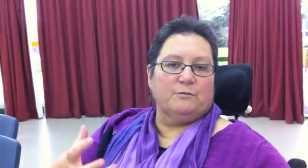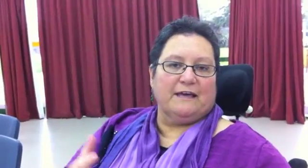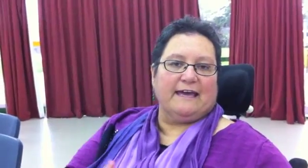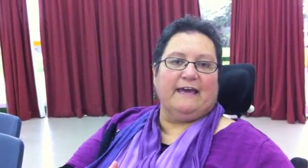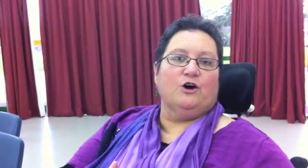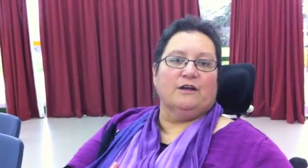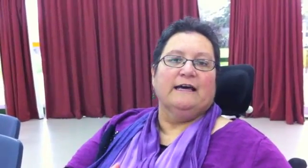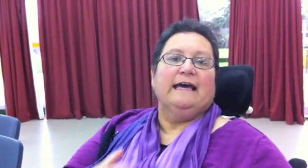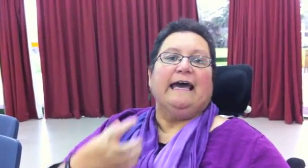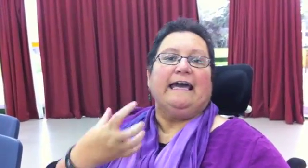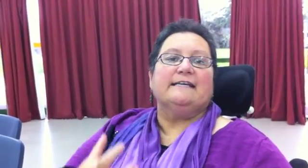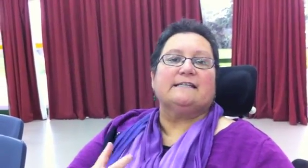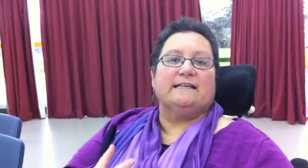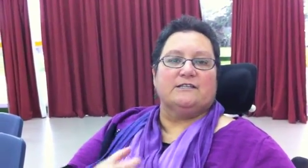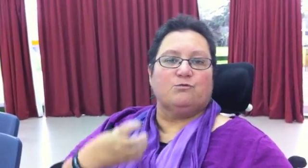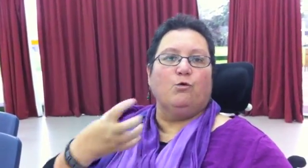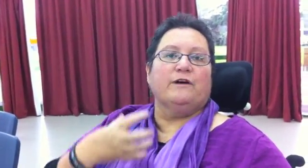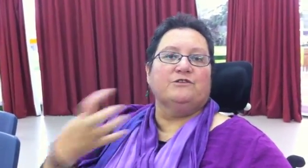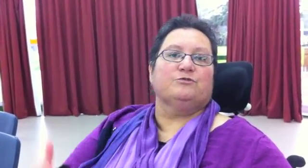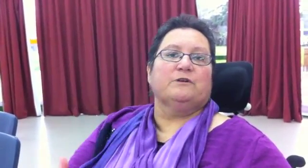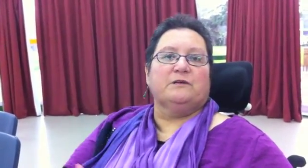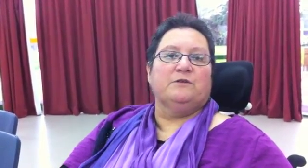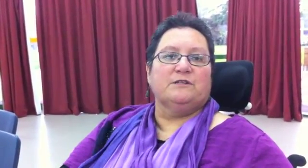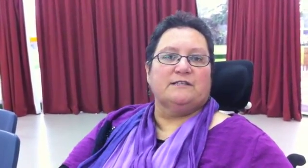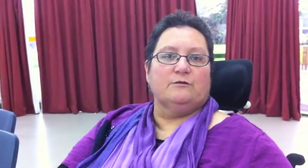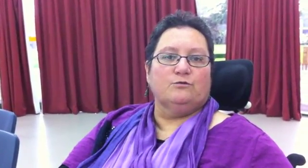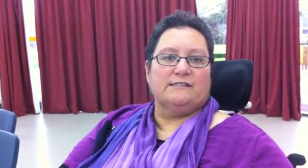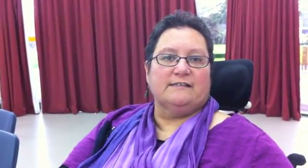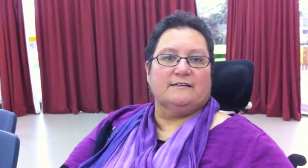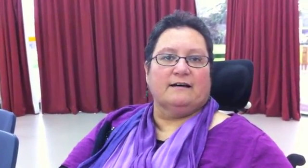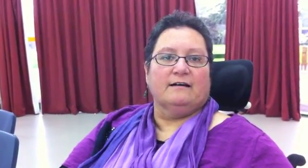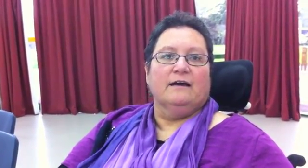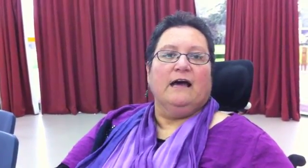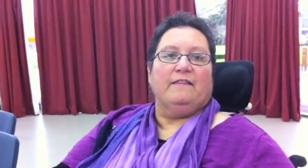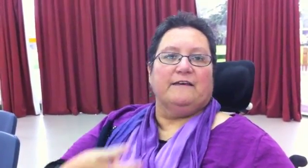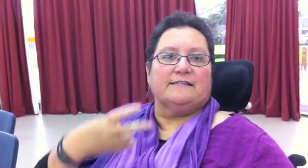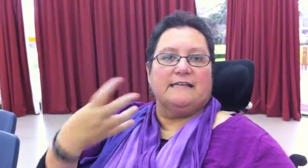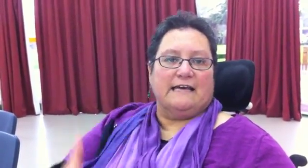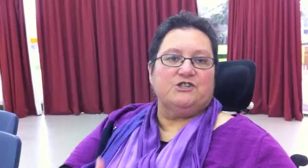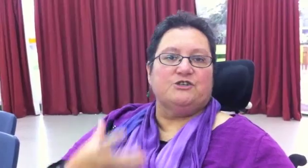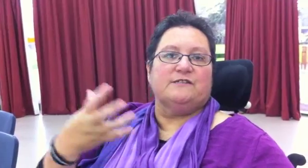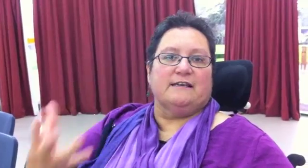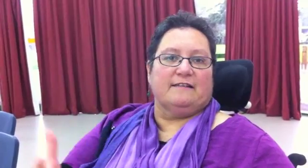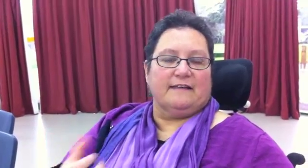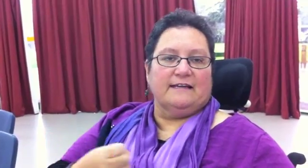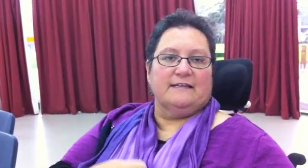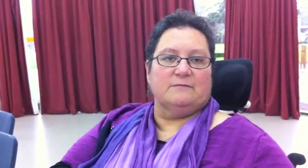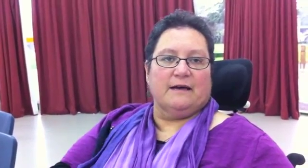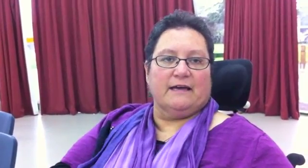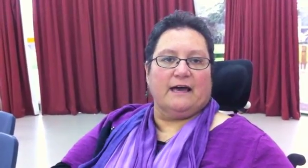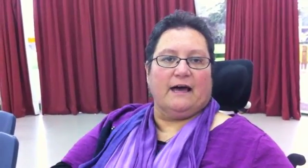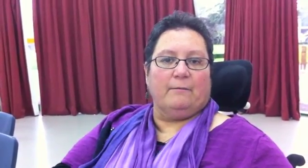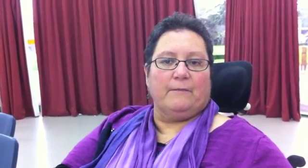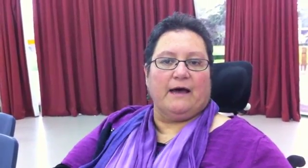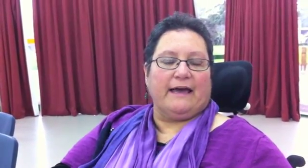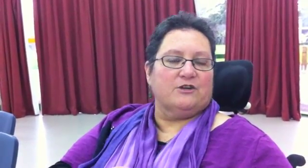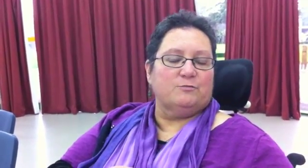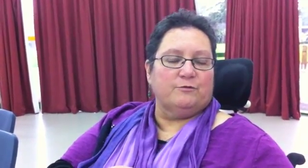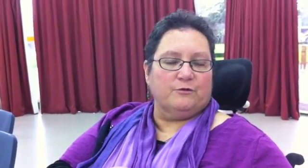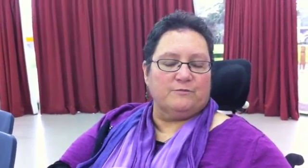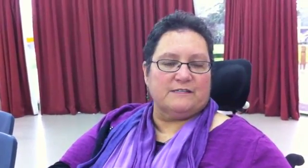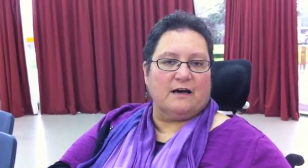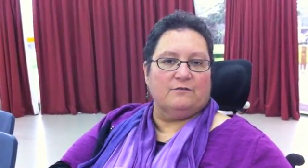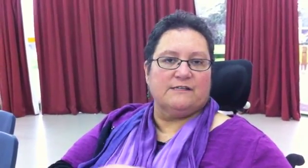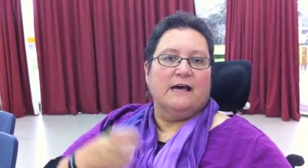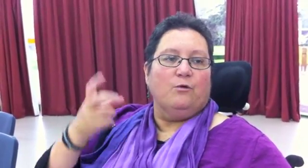community group that cannot easily just walk into a community law centre. There's issues there that they need to make